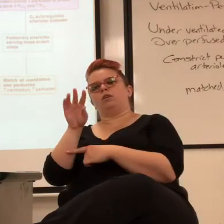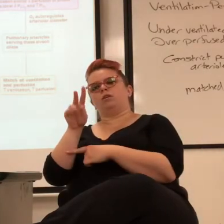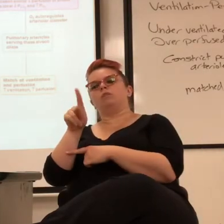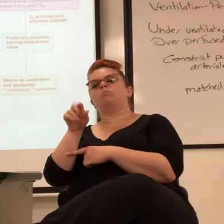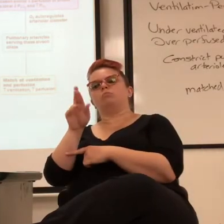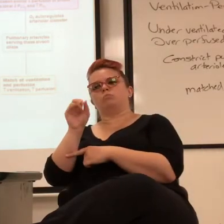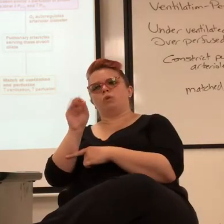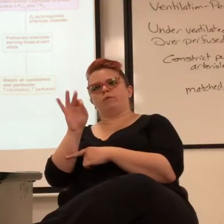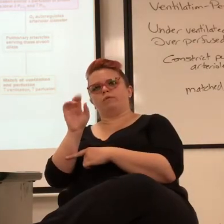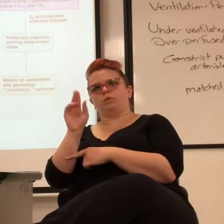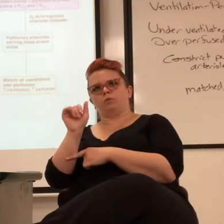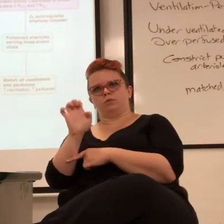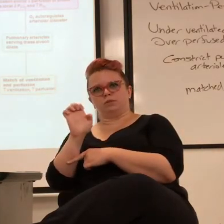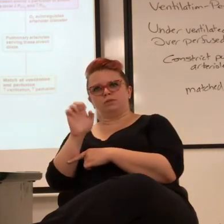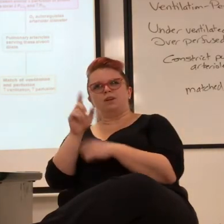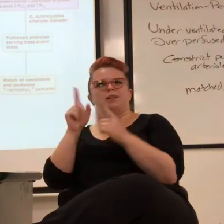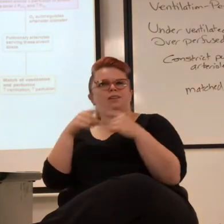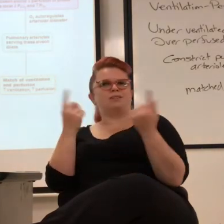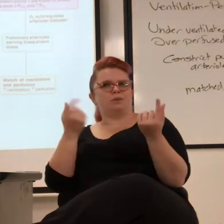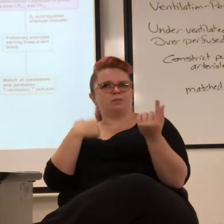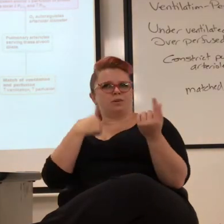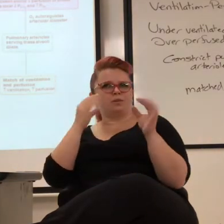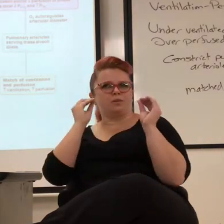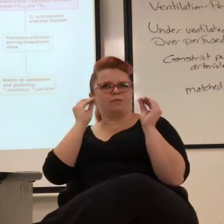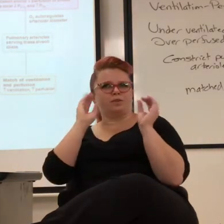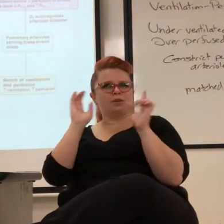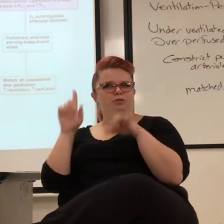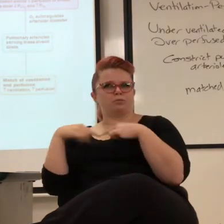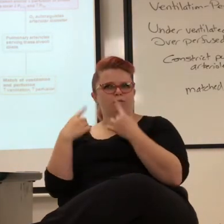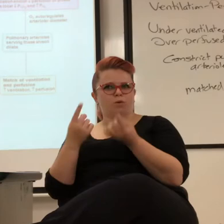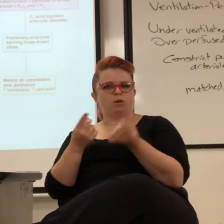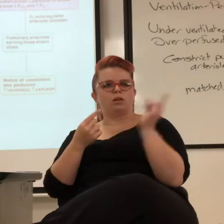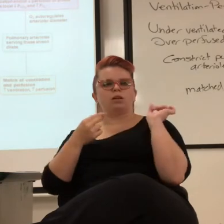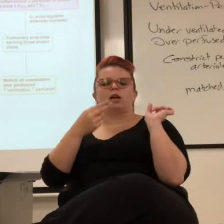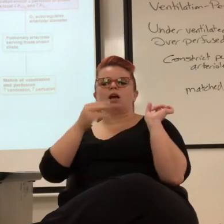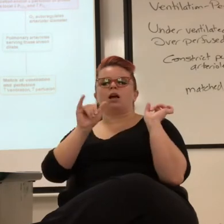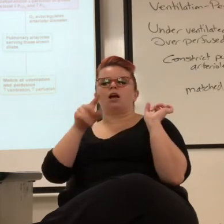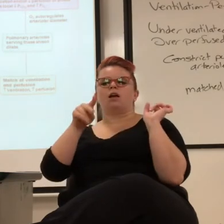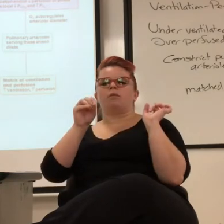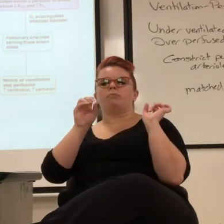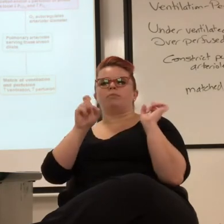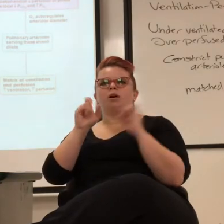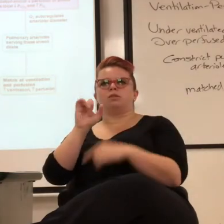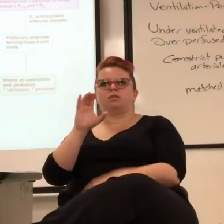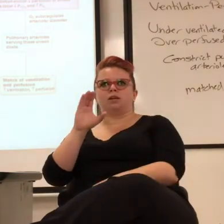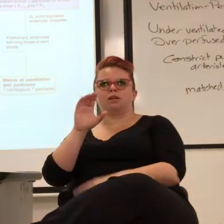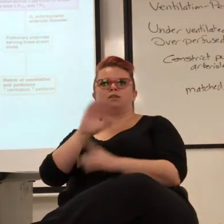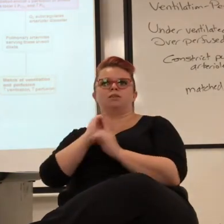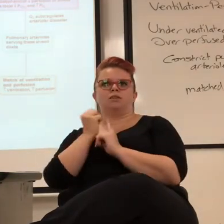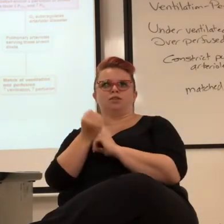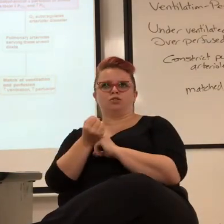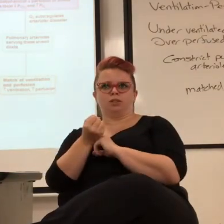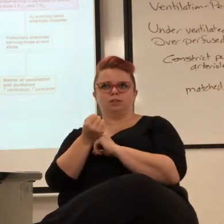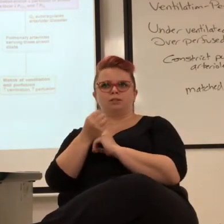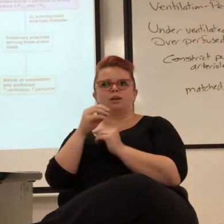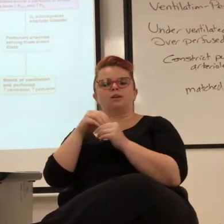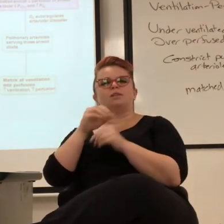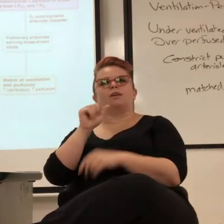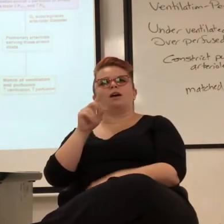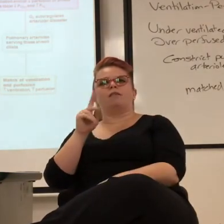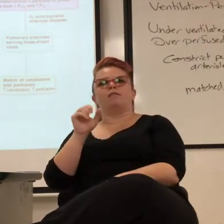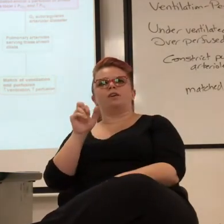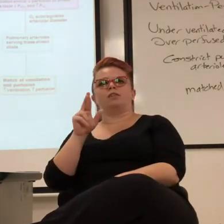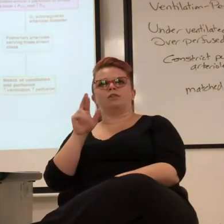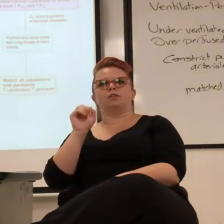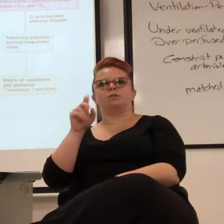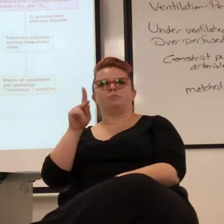you before, okay? This is hypoxic conditions in the alveolar spaces. And usually what I taught you